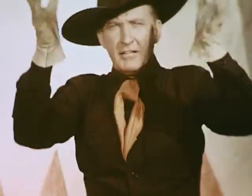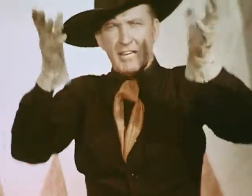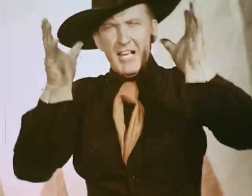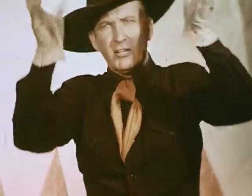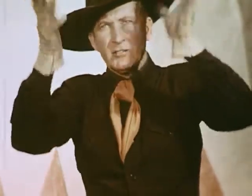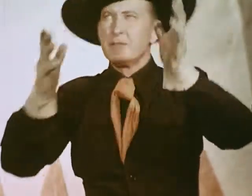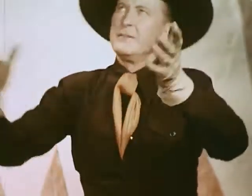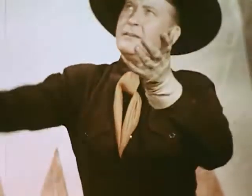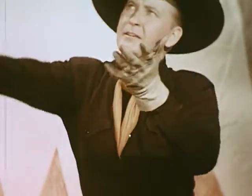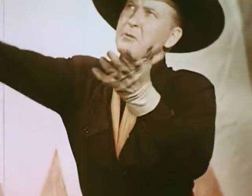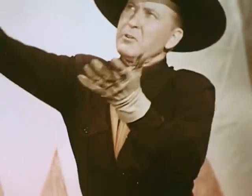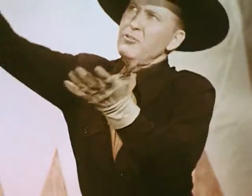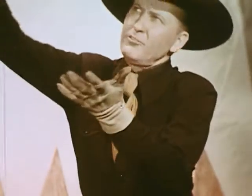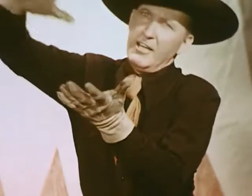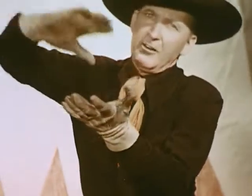the elk, they'll be driven down.